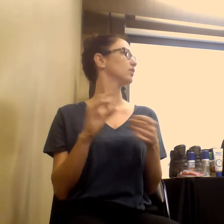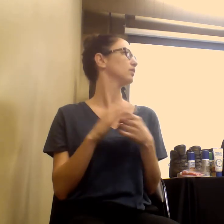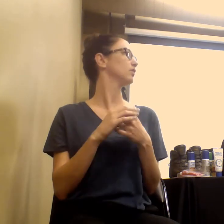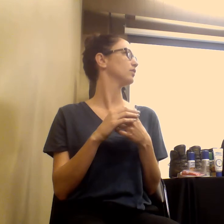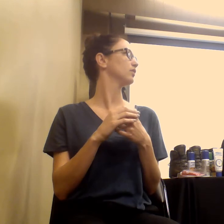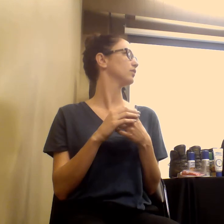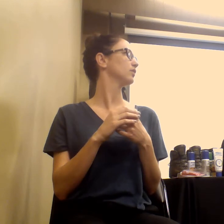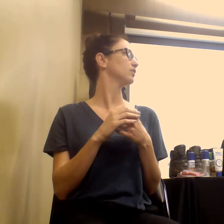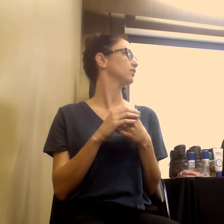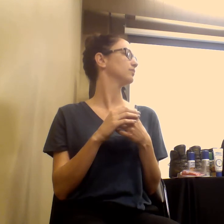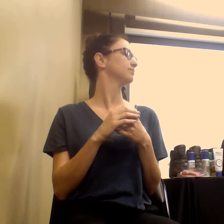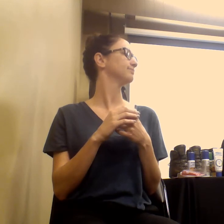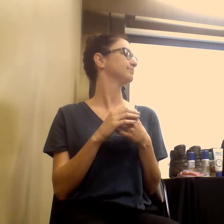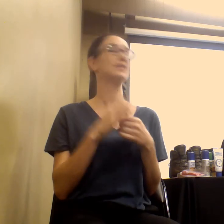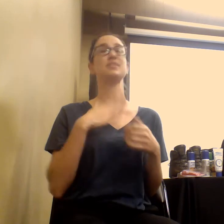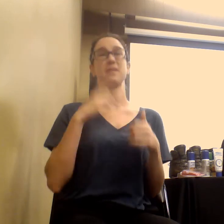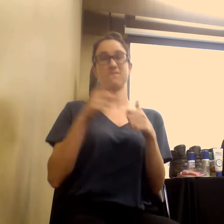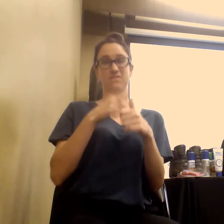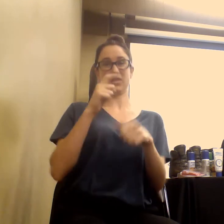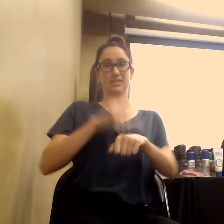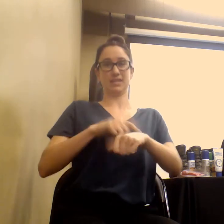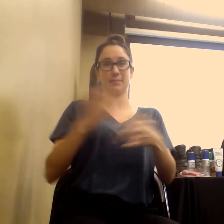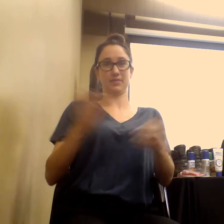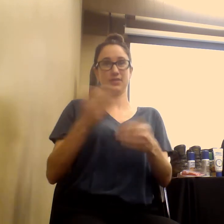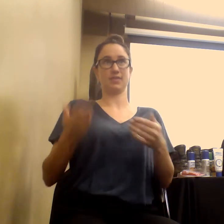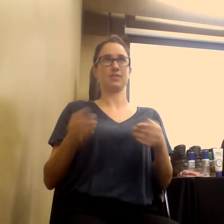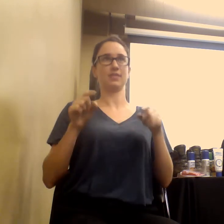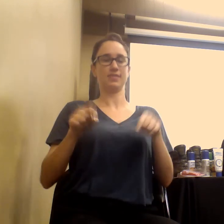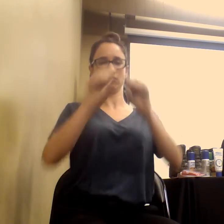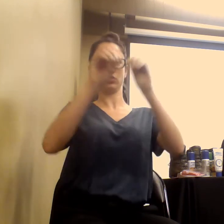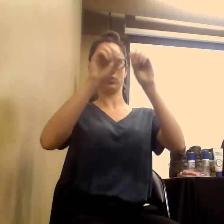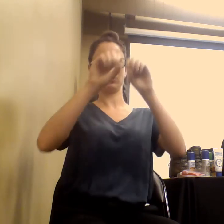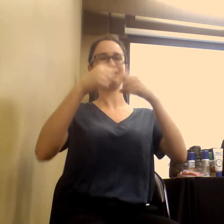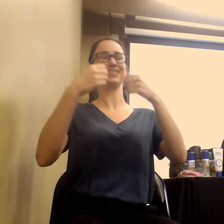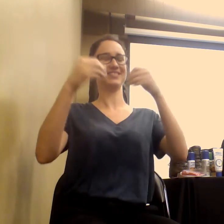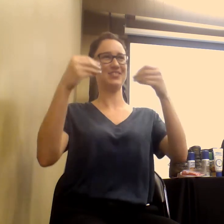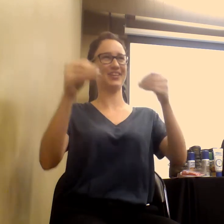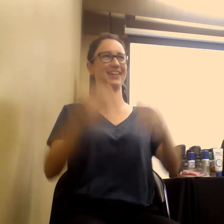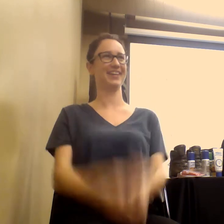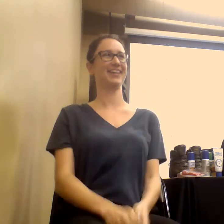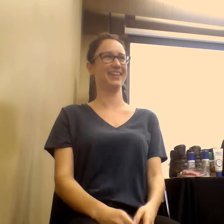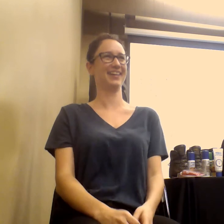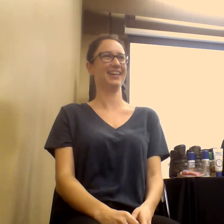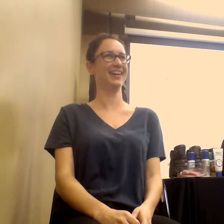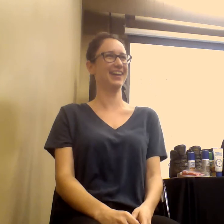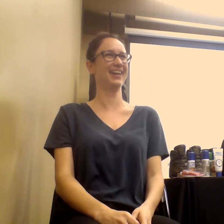doing it, I prepared a curriculum not knowing that they were going to have one. What's going on?